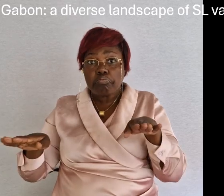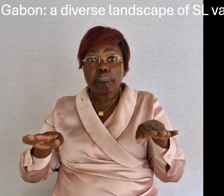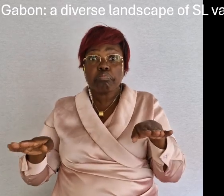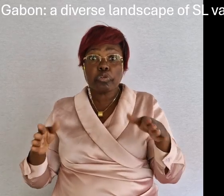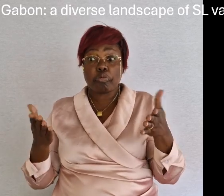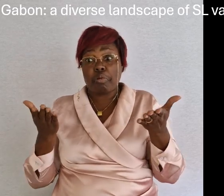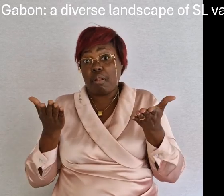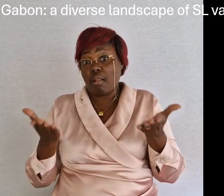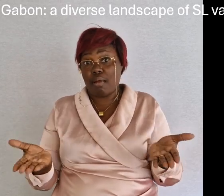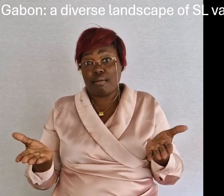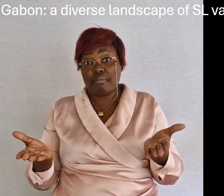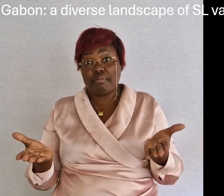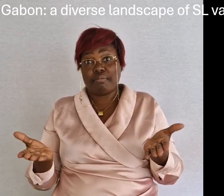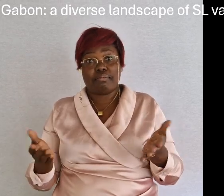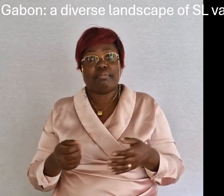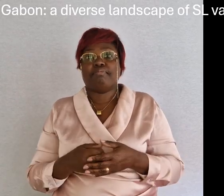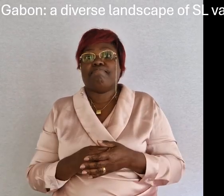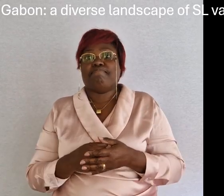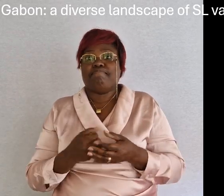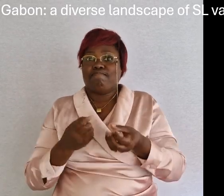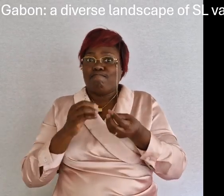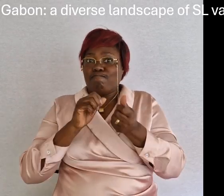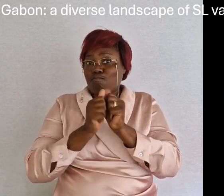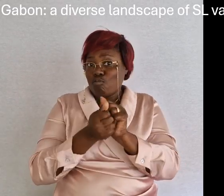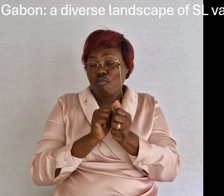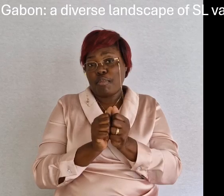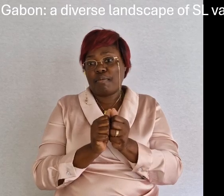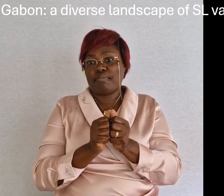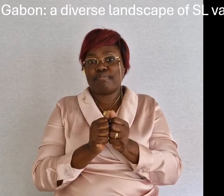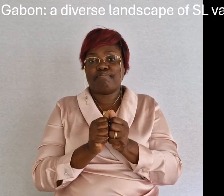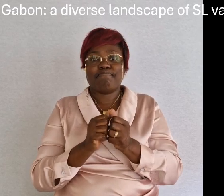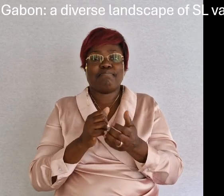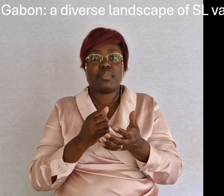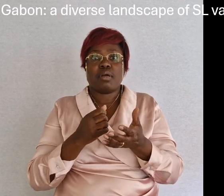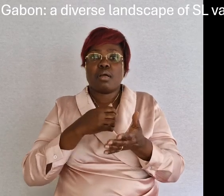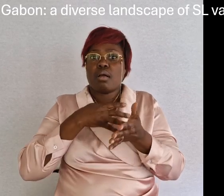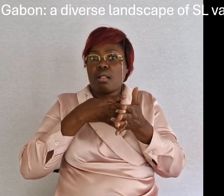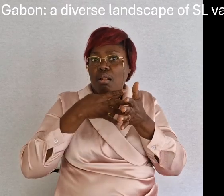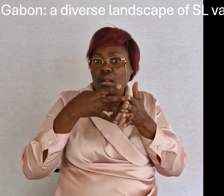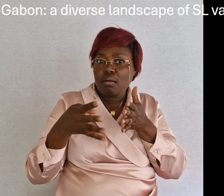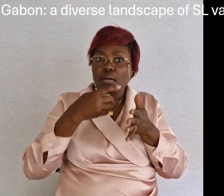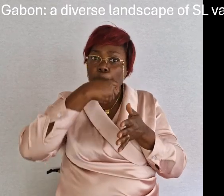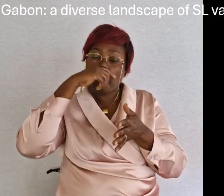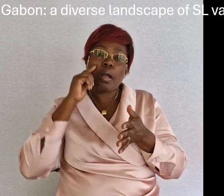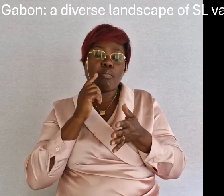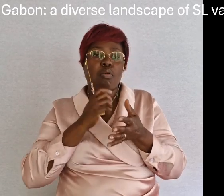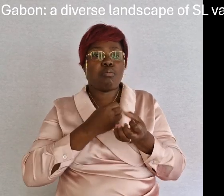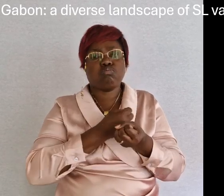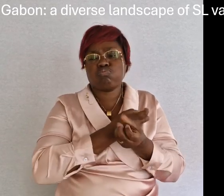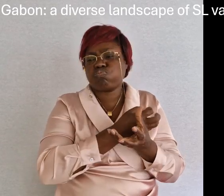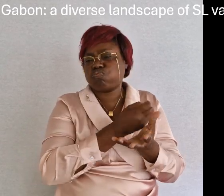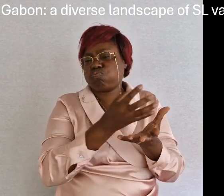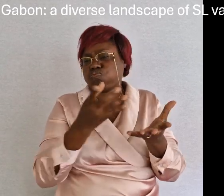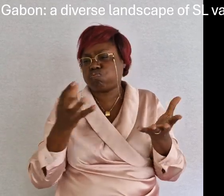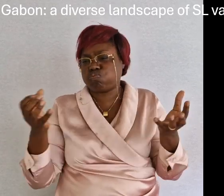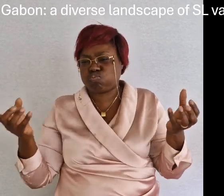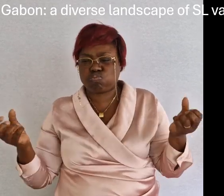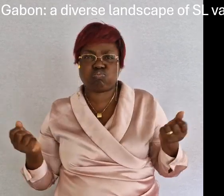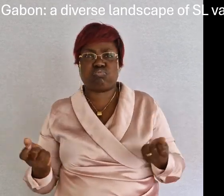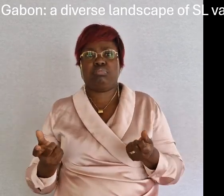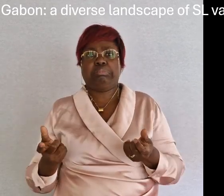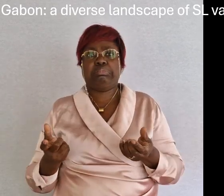So, yeah, these two sign languages coexist now, and that is, yeah, kind of giving a